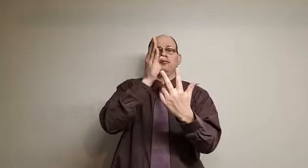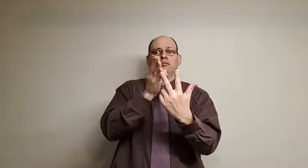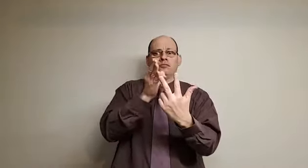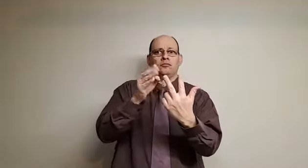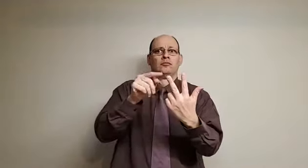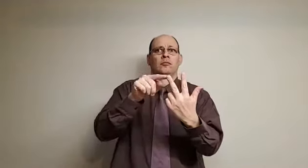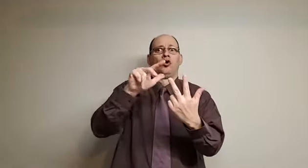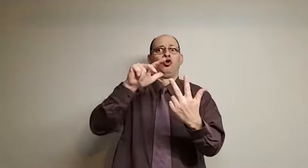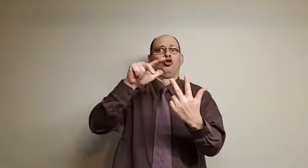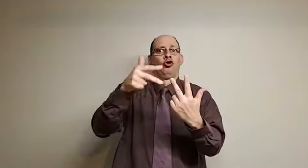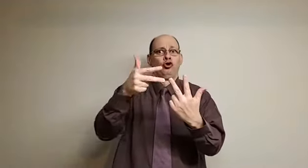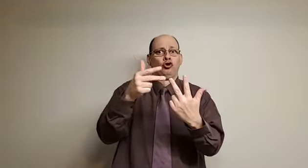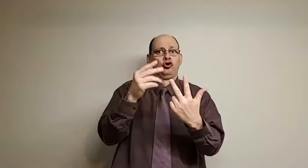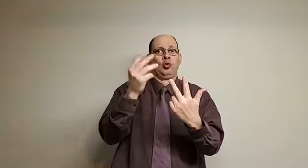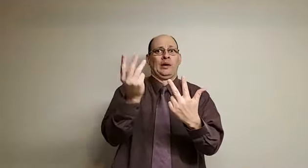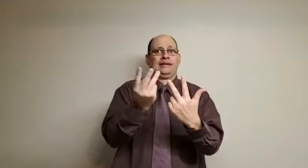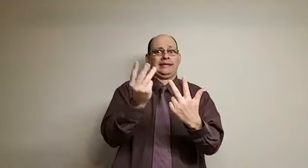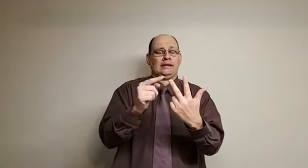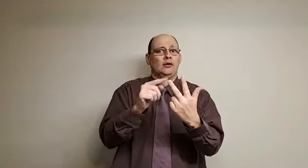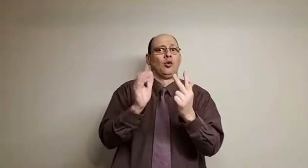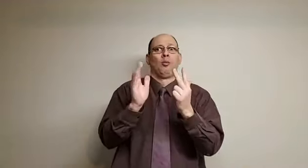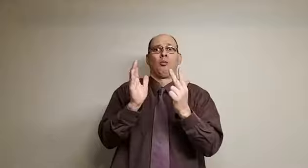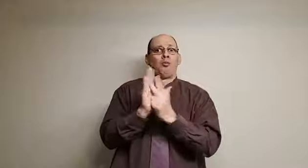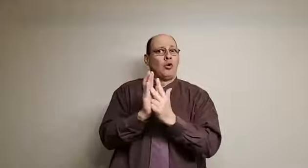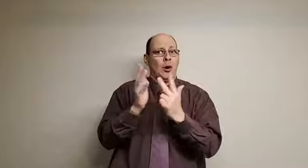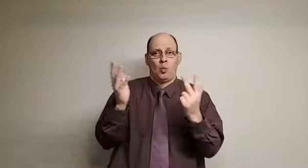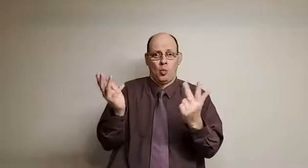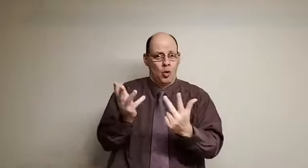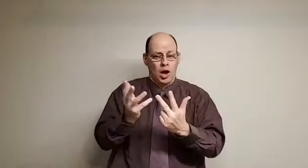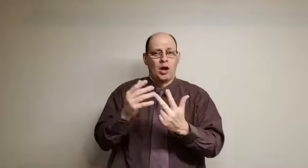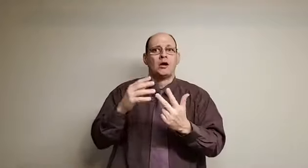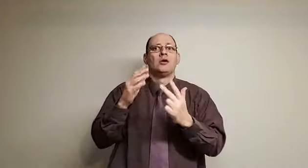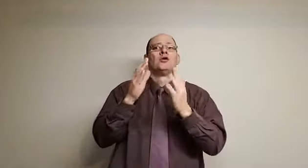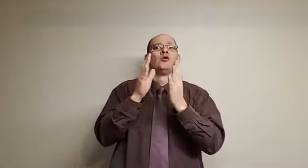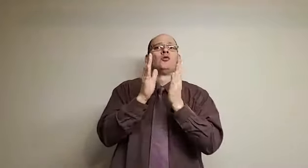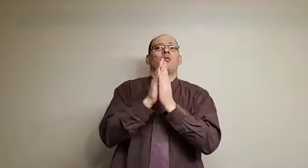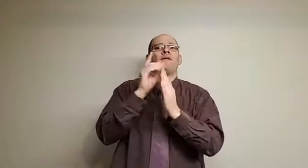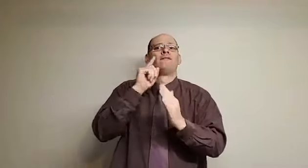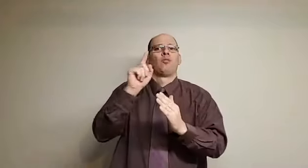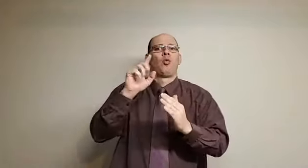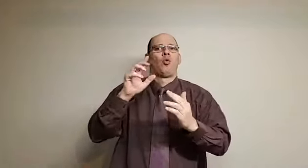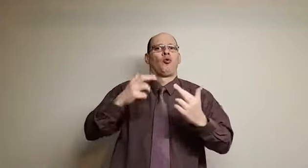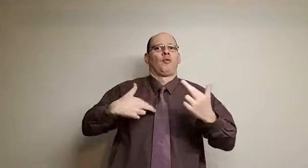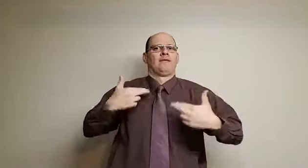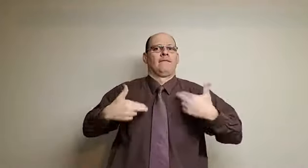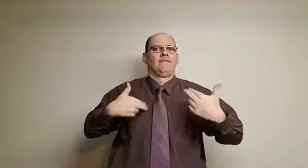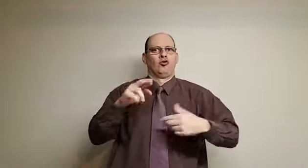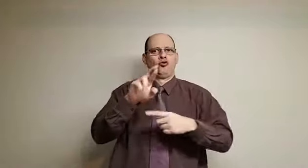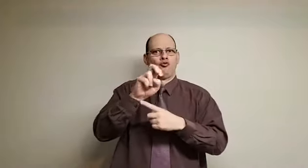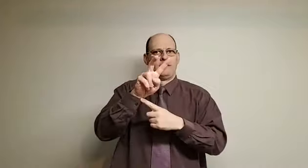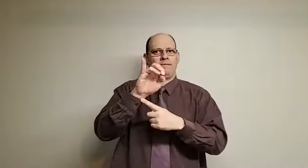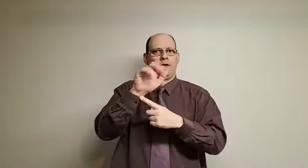and then on the third day which would be Wednesday we need to specifically pray for revival